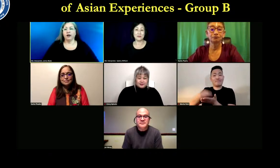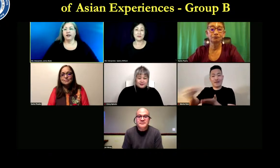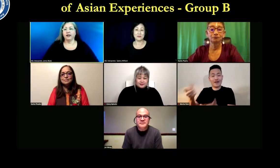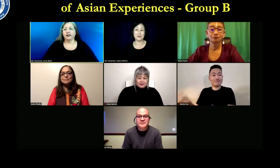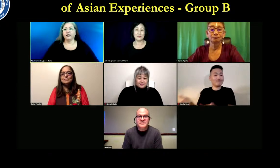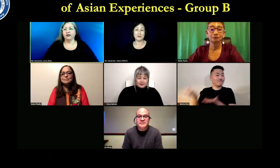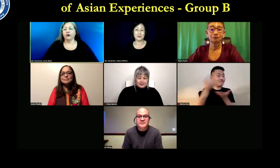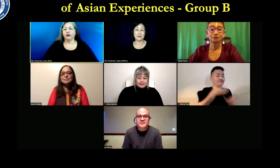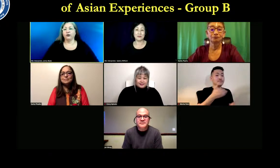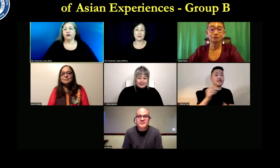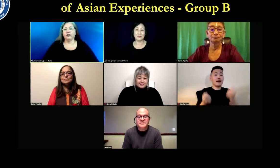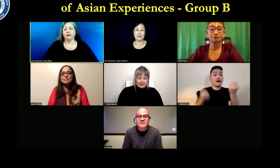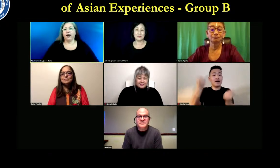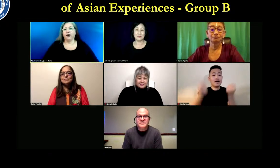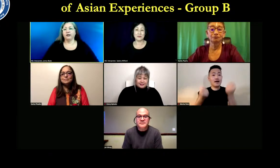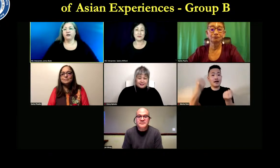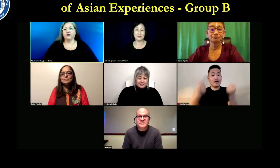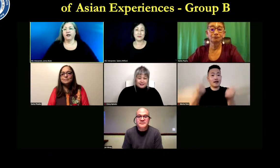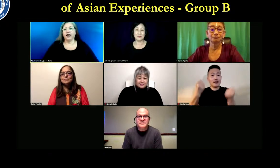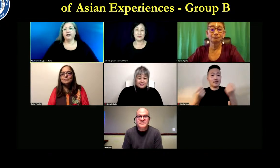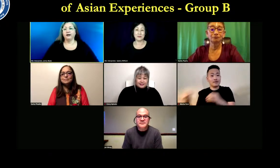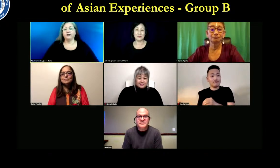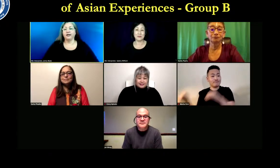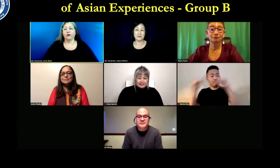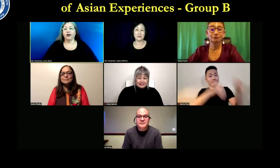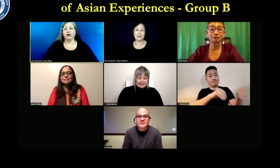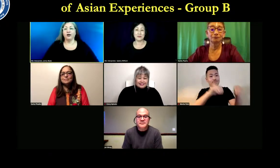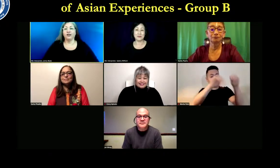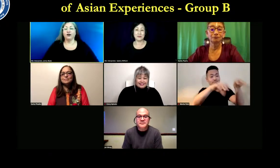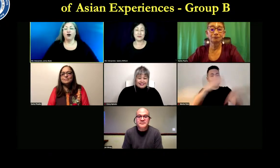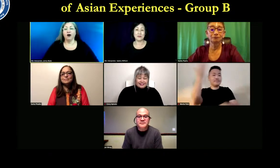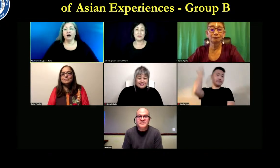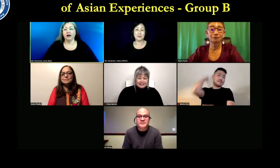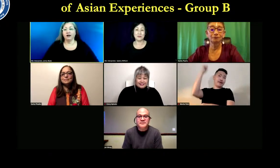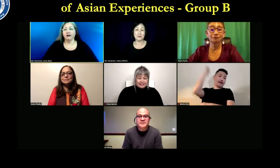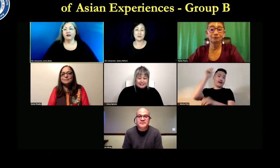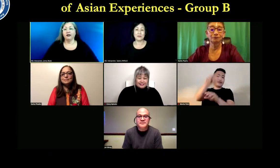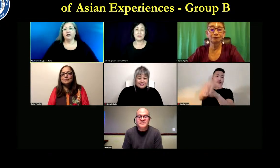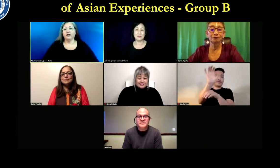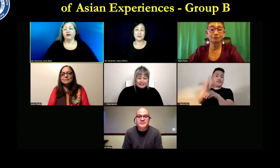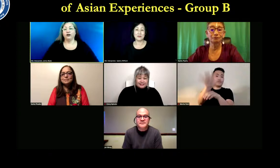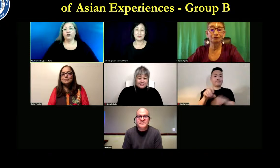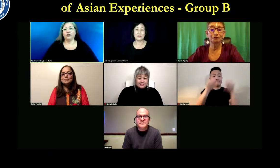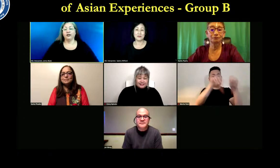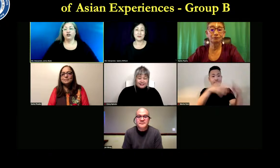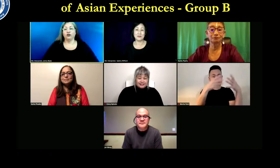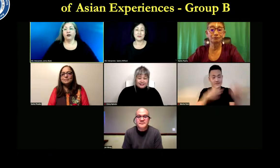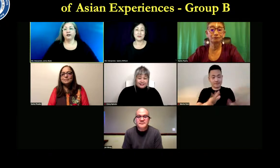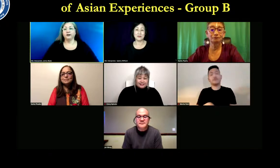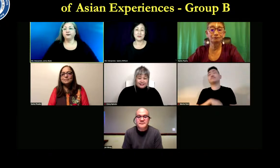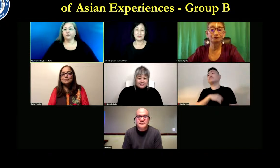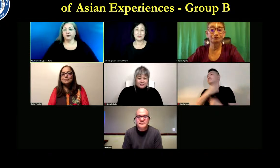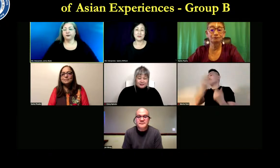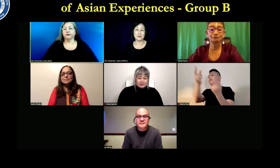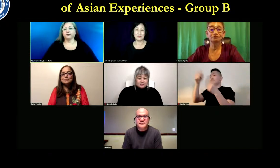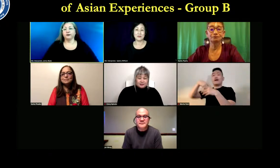Korean market, you know, you can buy all these different items. And while you're in the car, you know, in the